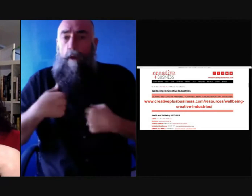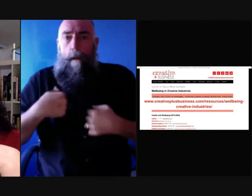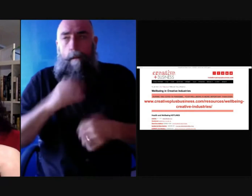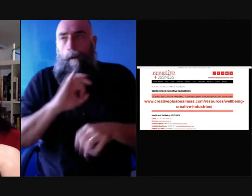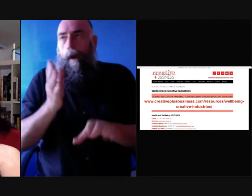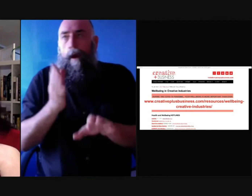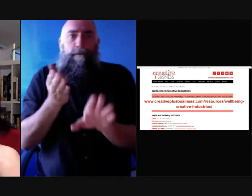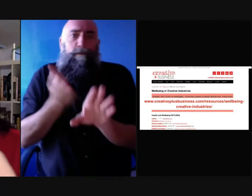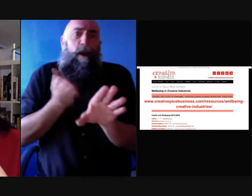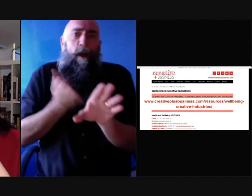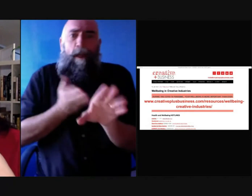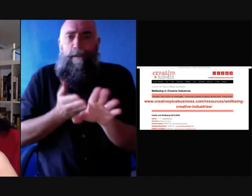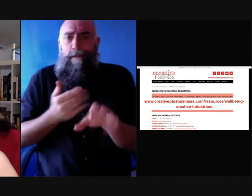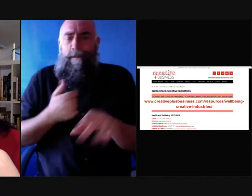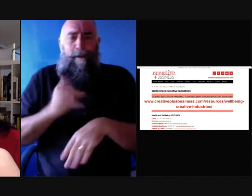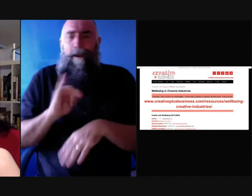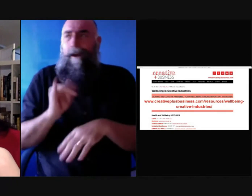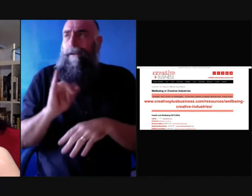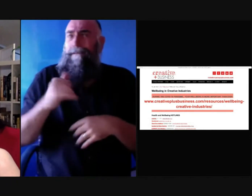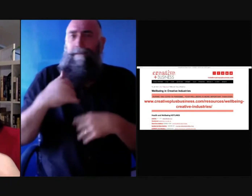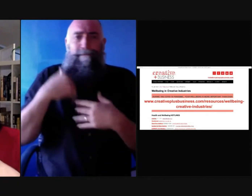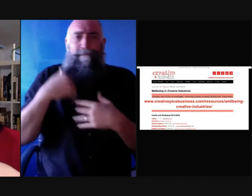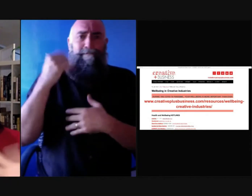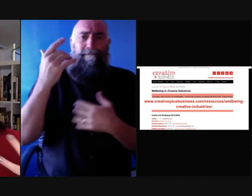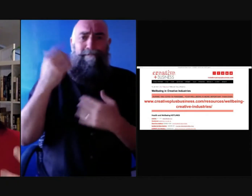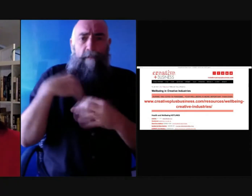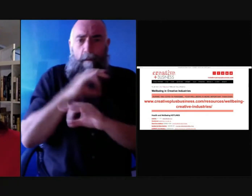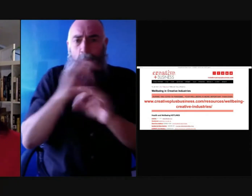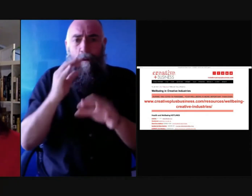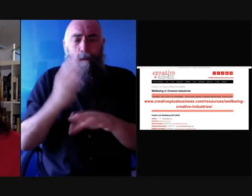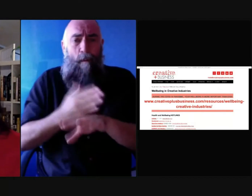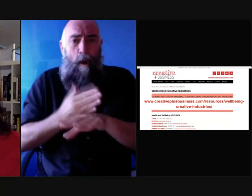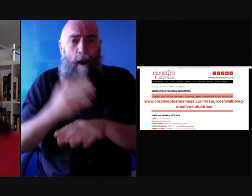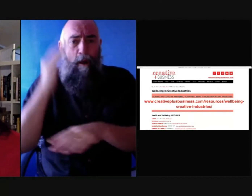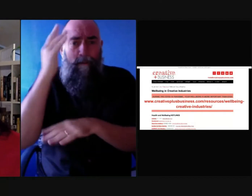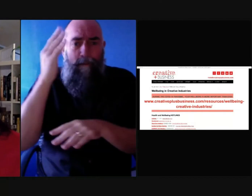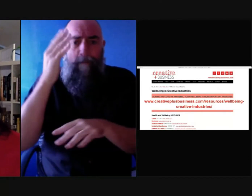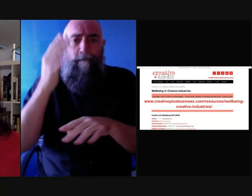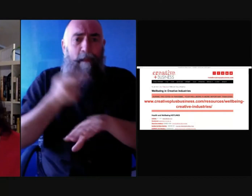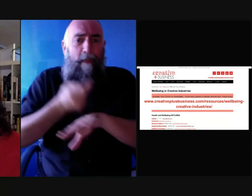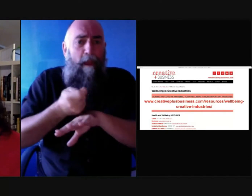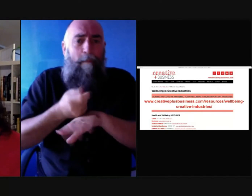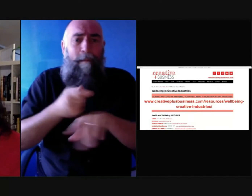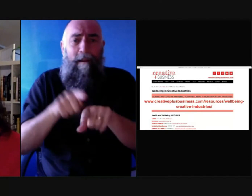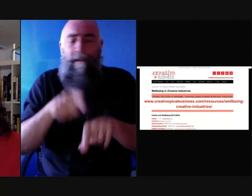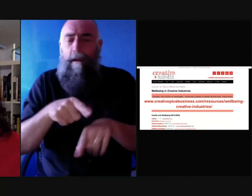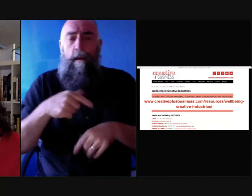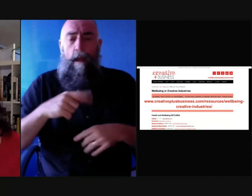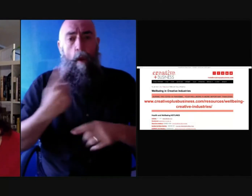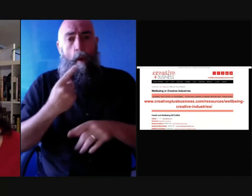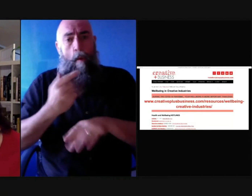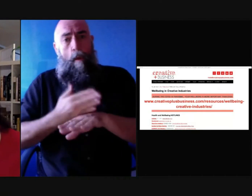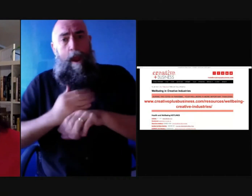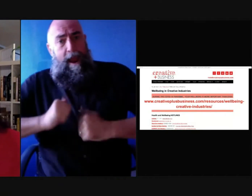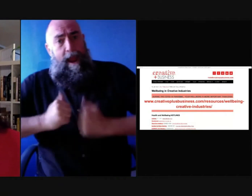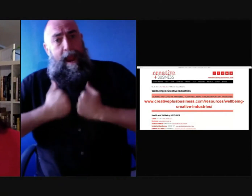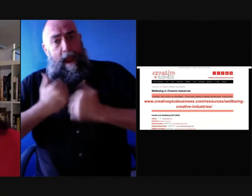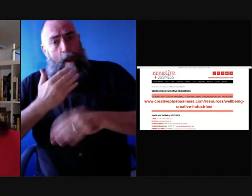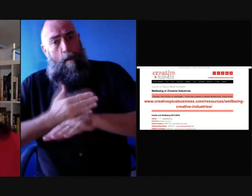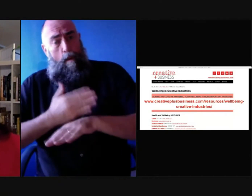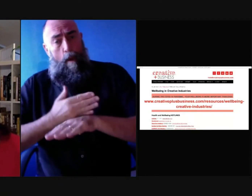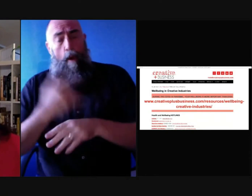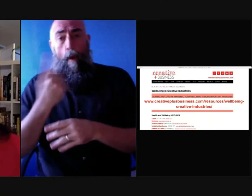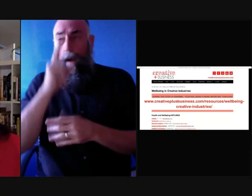psychologist. I'm not suggesting in any way that people who are working in our environment can support you with your